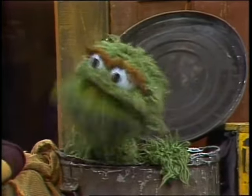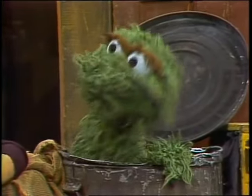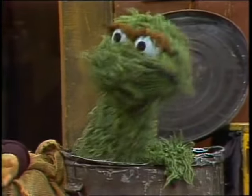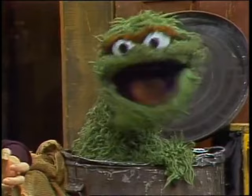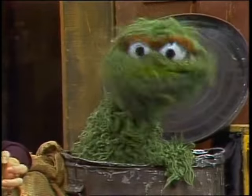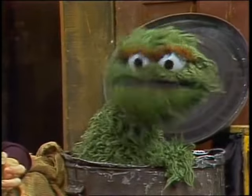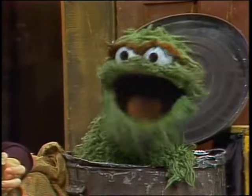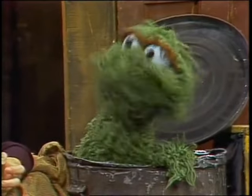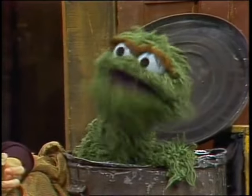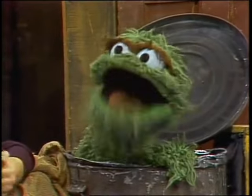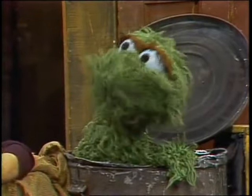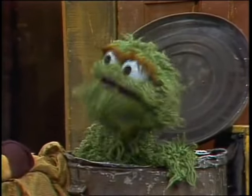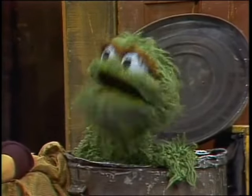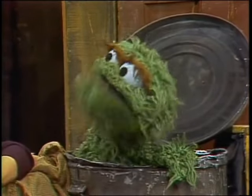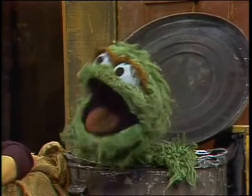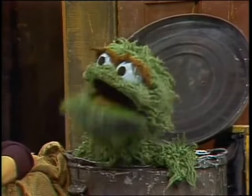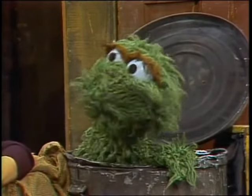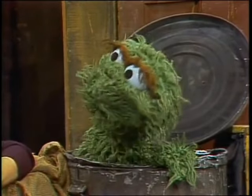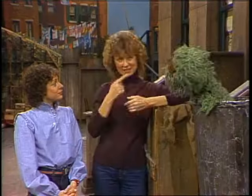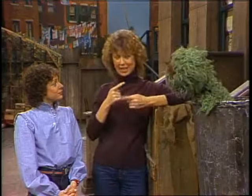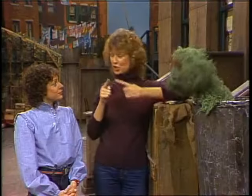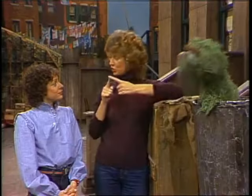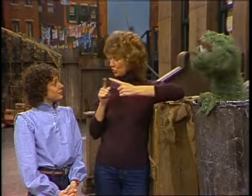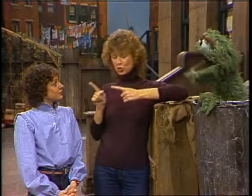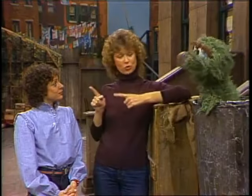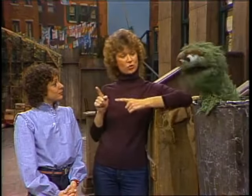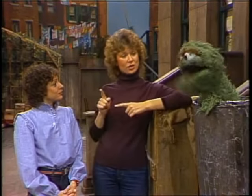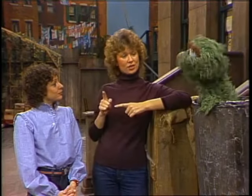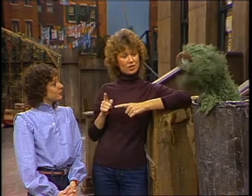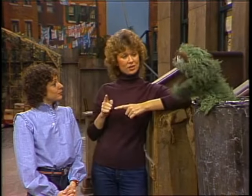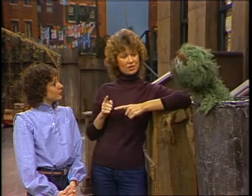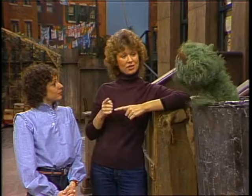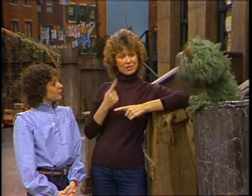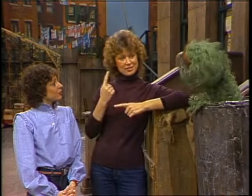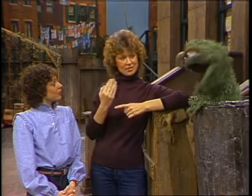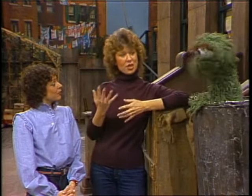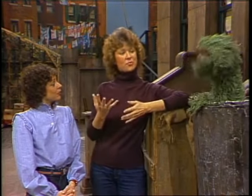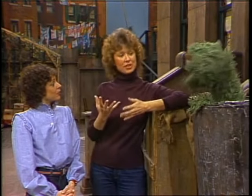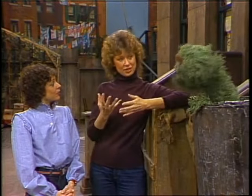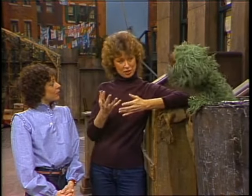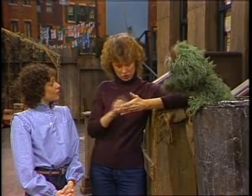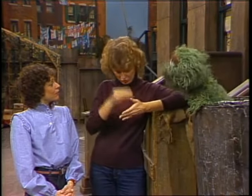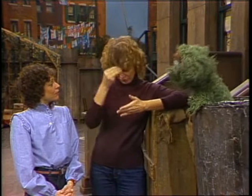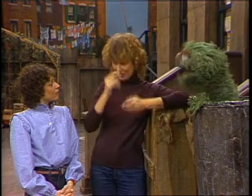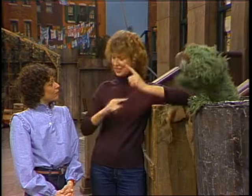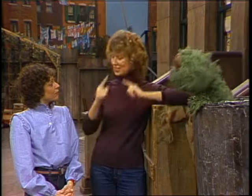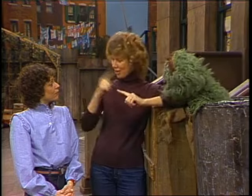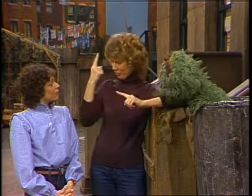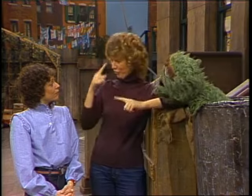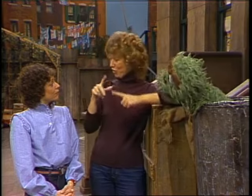that I have something to say to her? It's something I learned in sign language, especially for her.